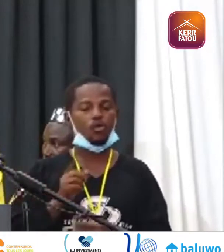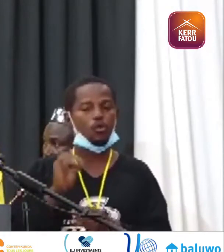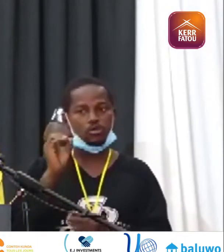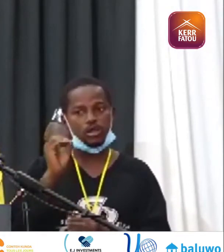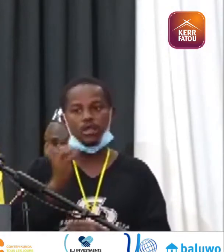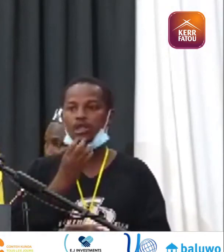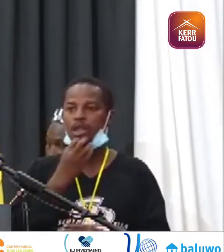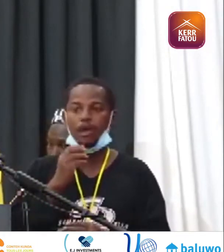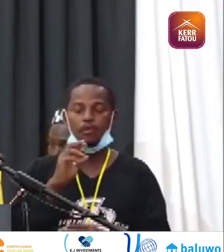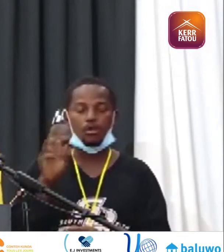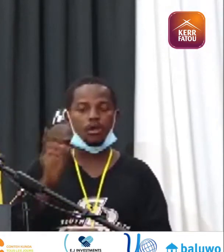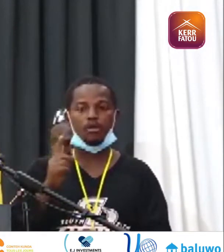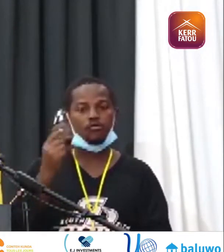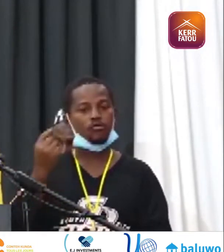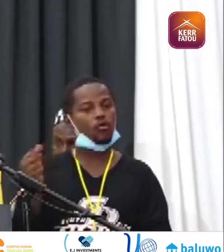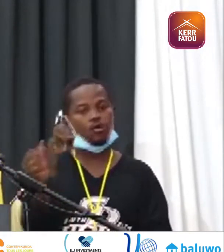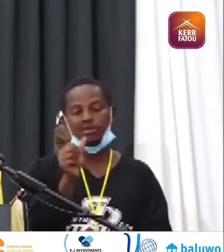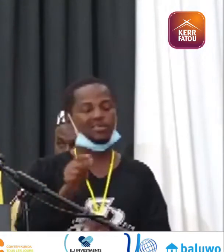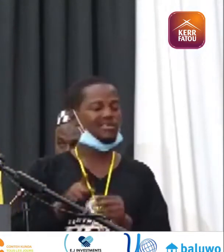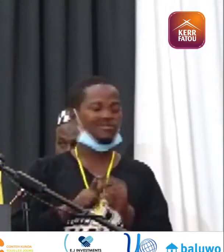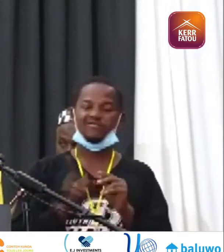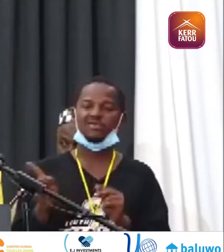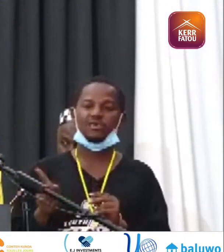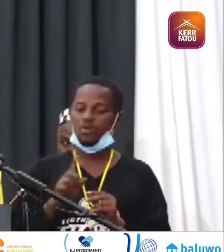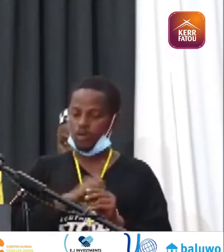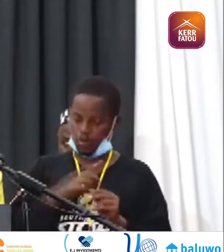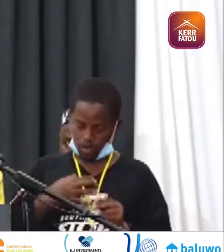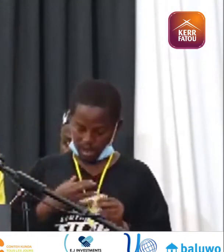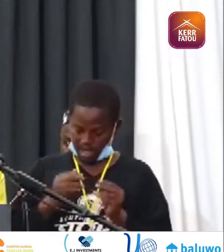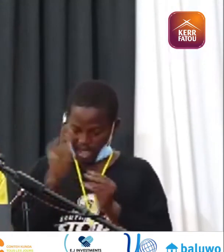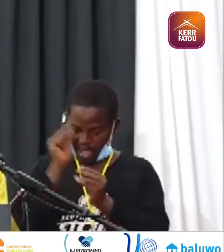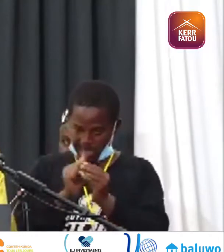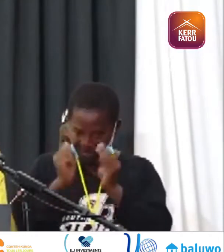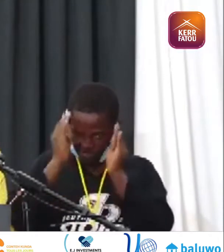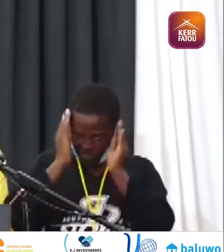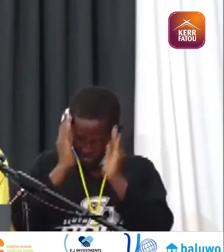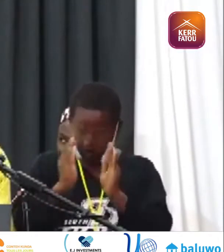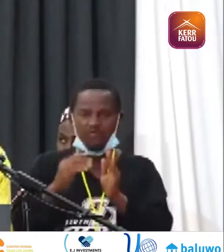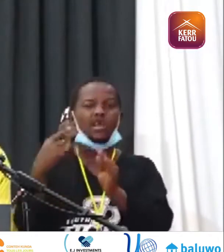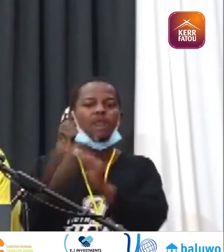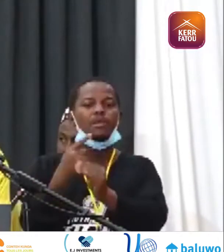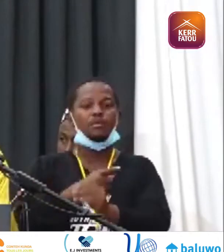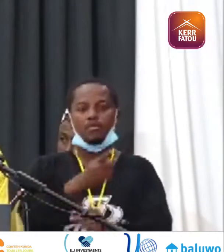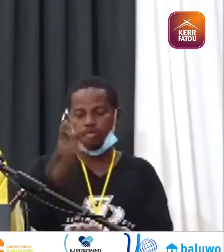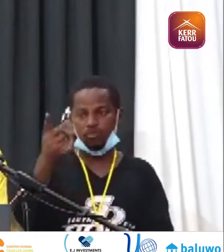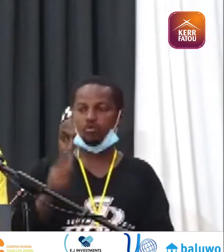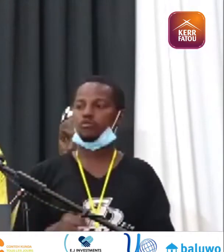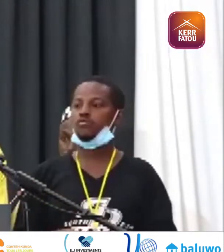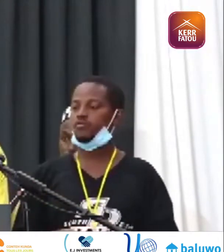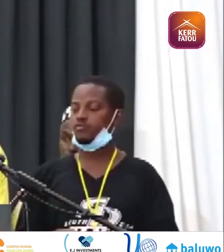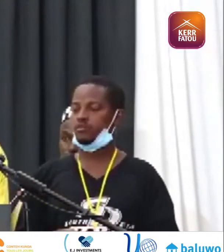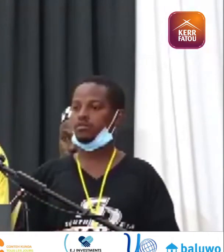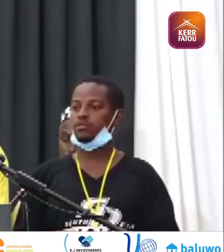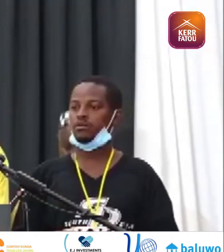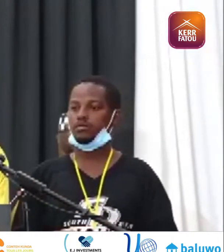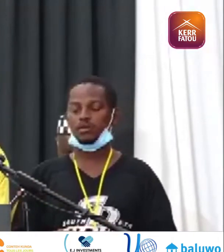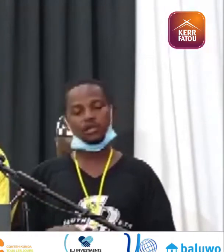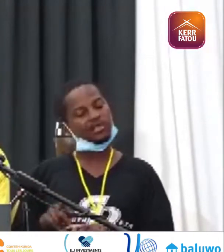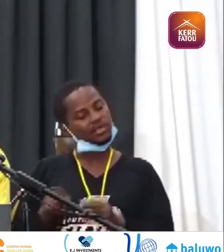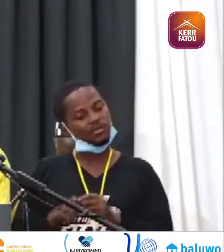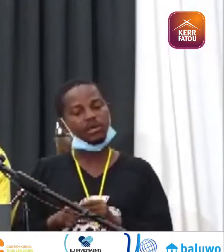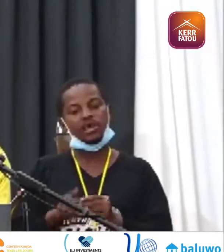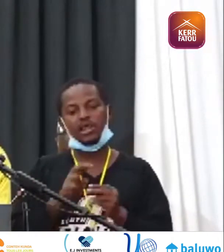Dabo. No, we are not like others. We want our agenda for the Gambia, just like we develop the